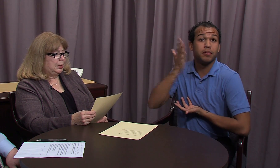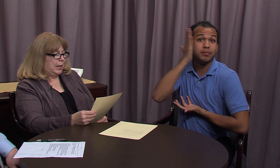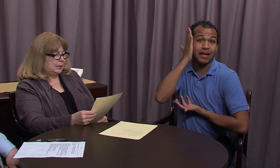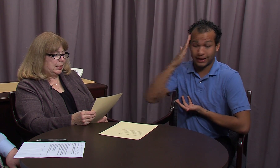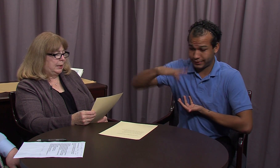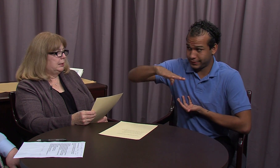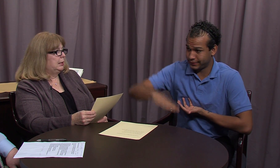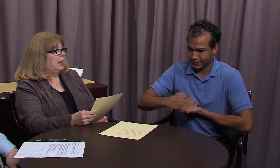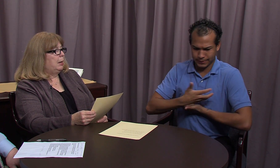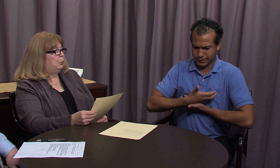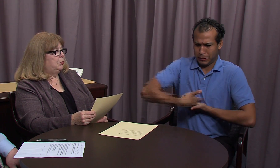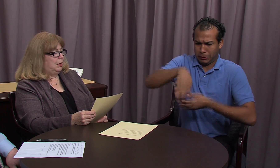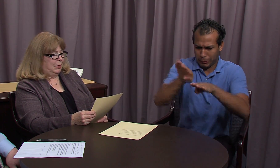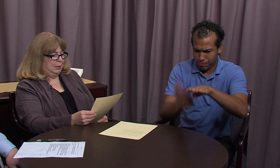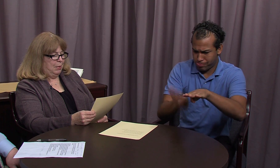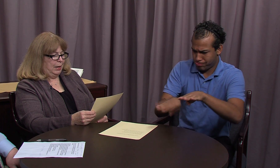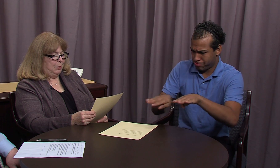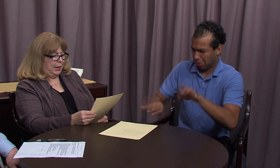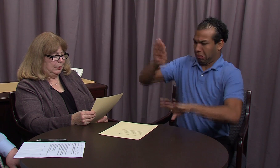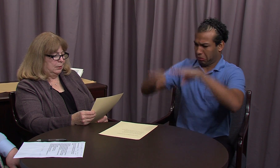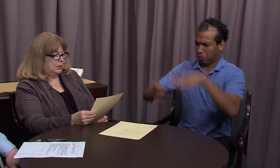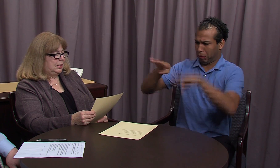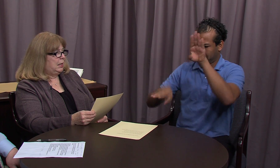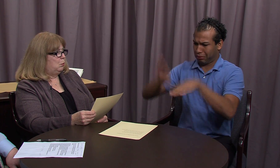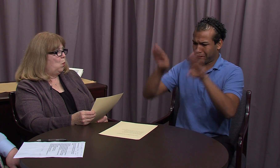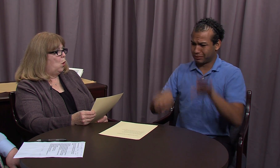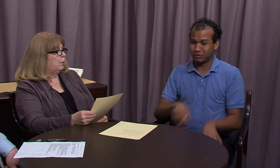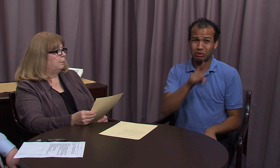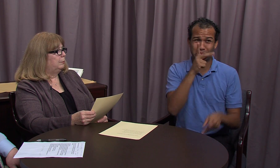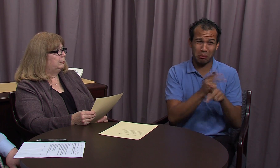last night and put them in my bed to keep warm.